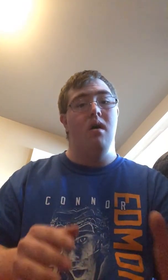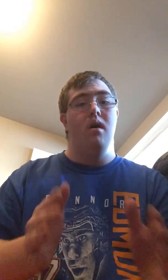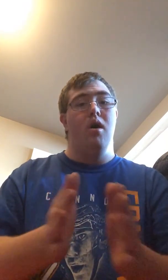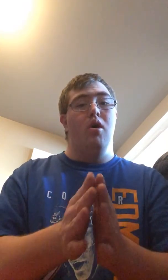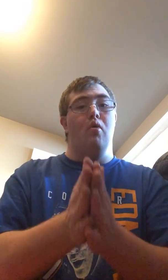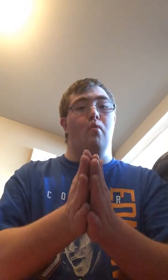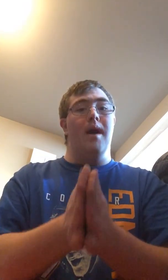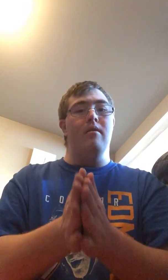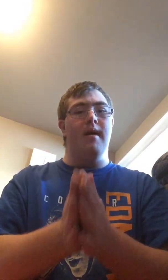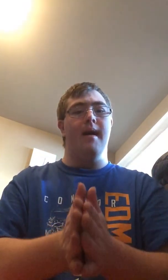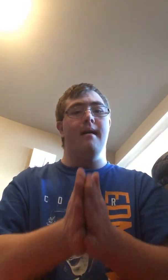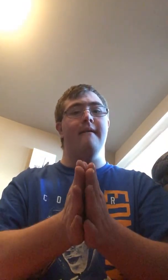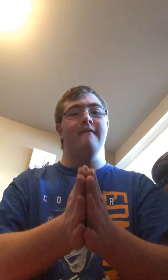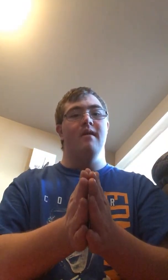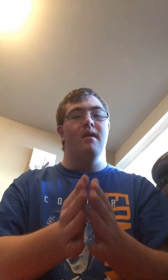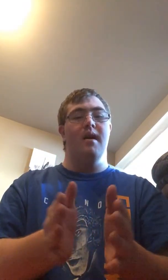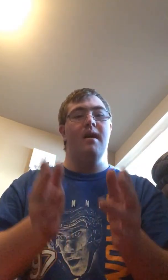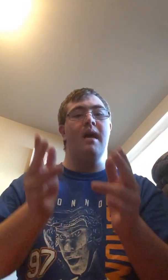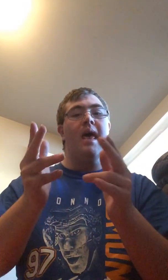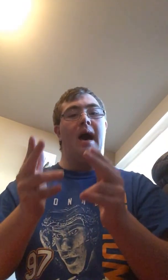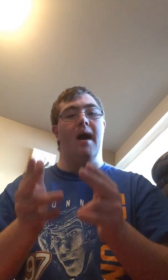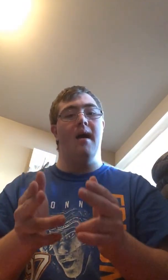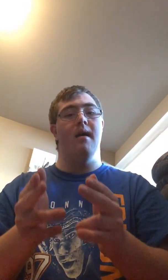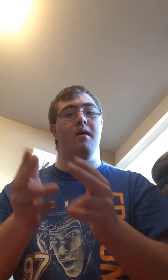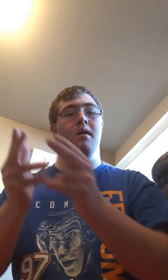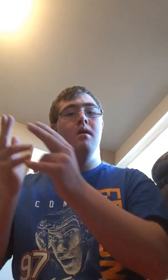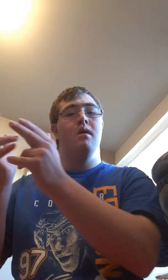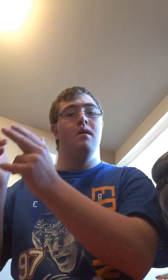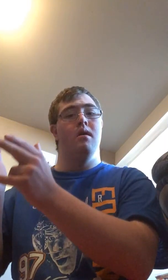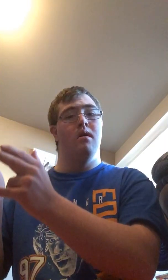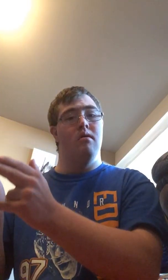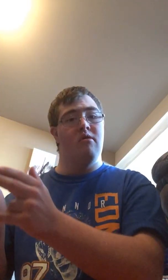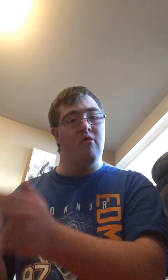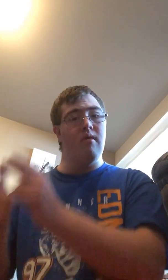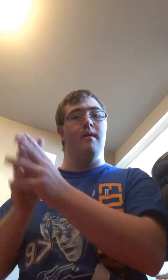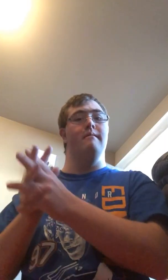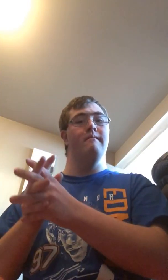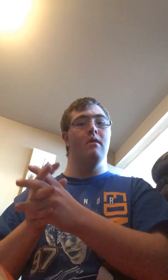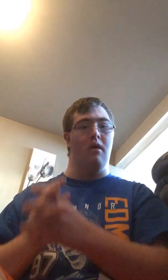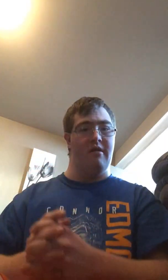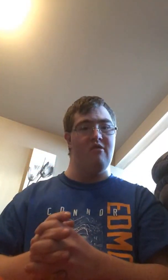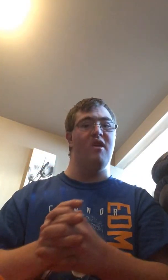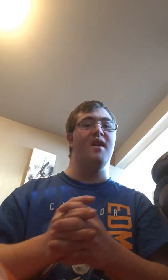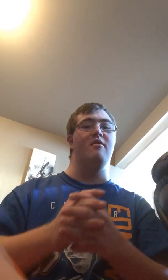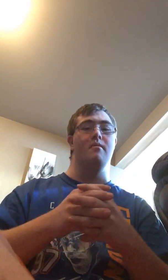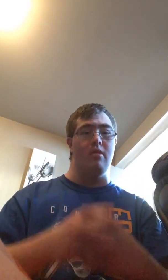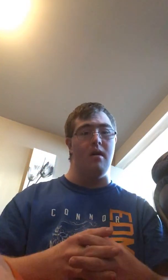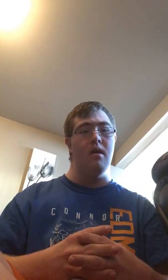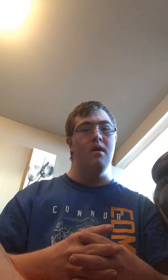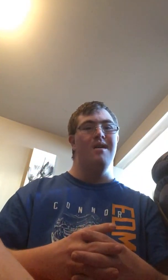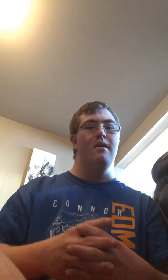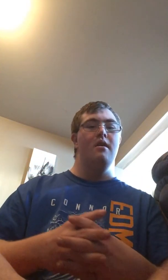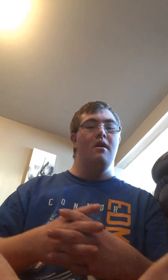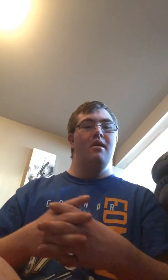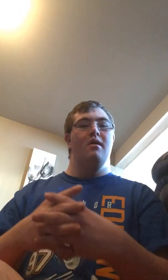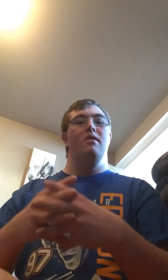When you have a high sodium concentrate in your blood, this can